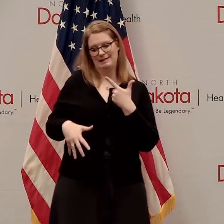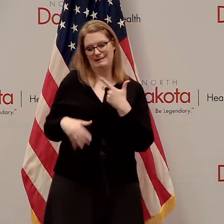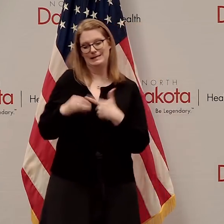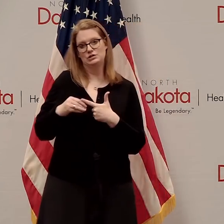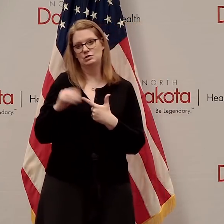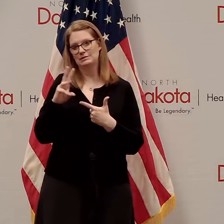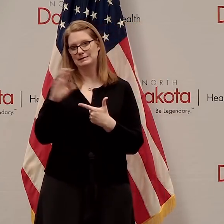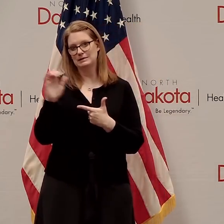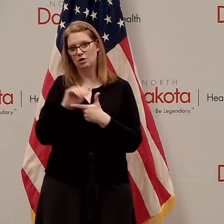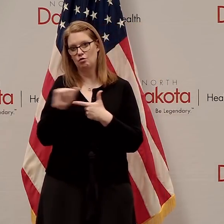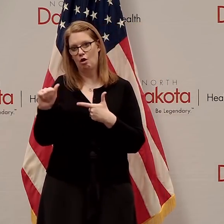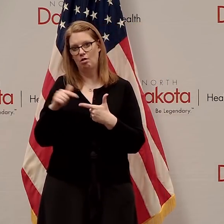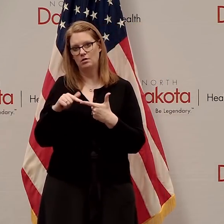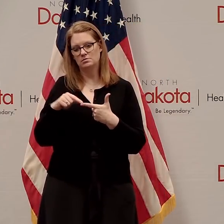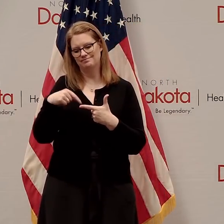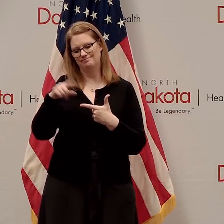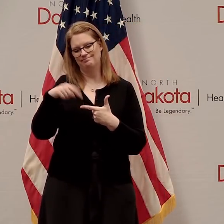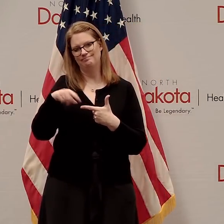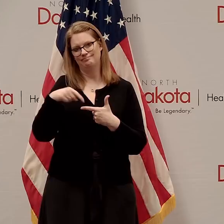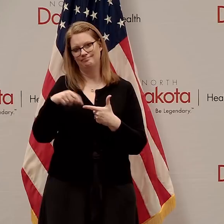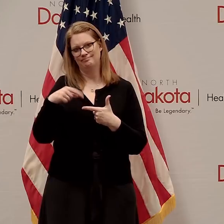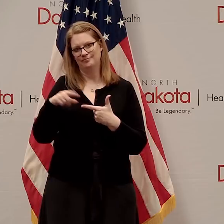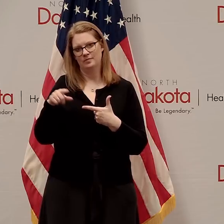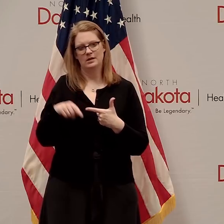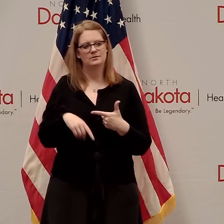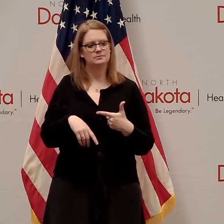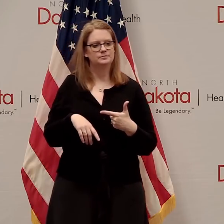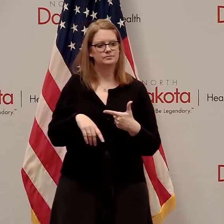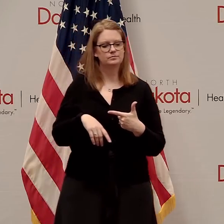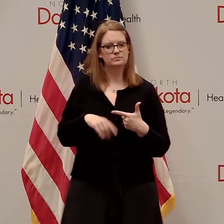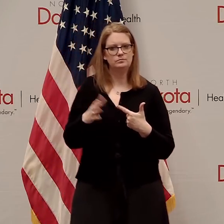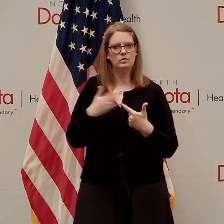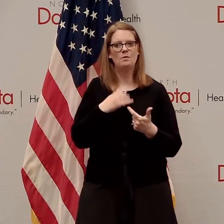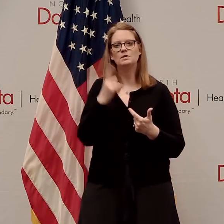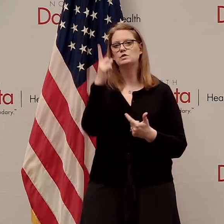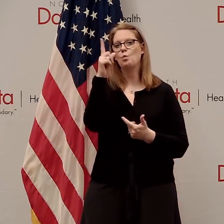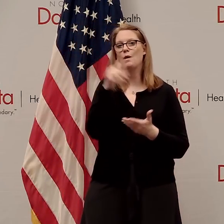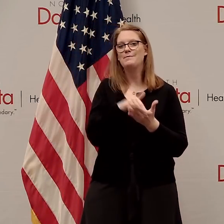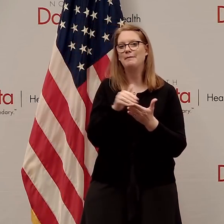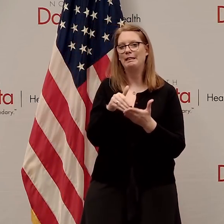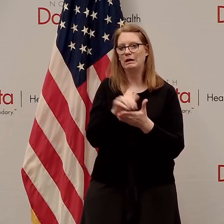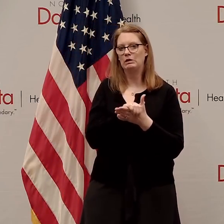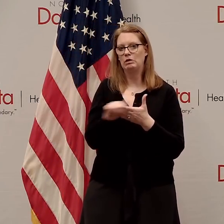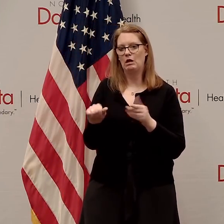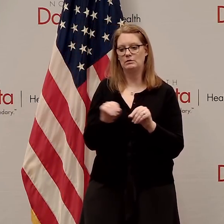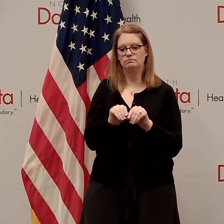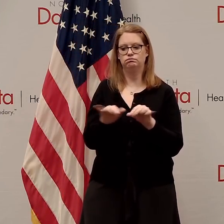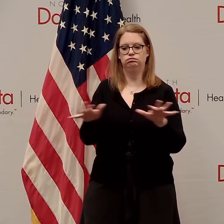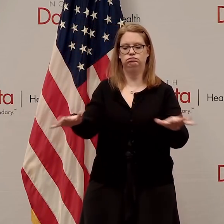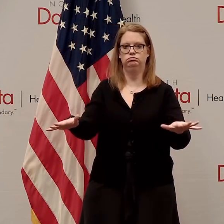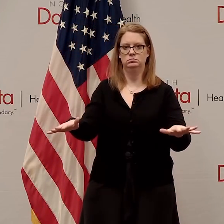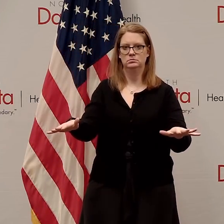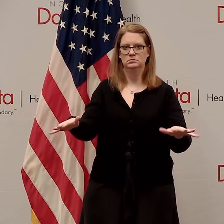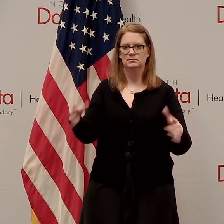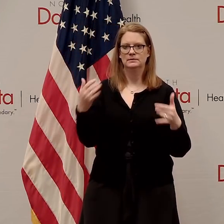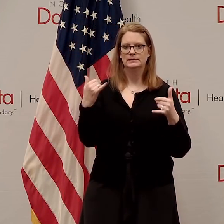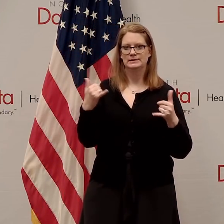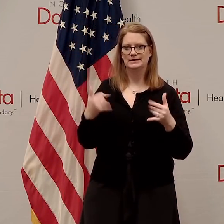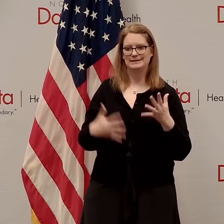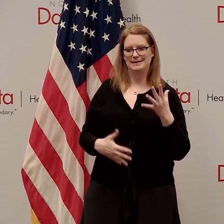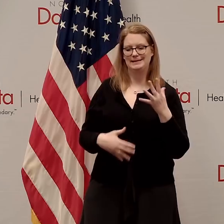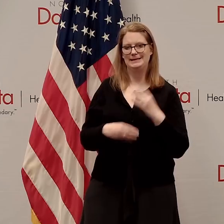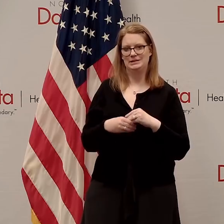additional payment began going out. This amounted almost to $1 million going out today in these